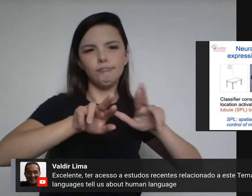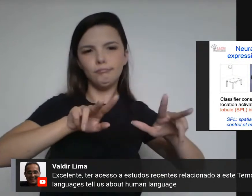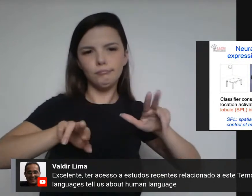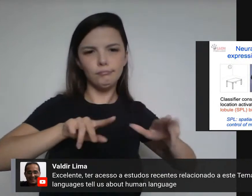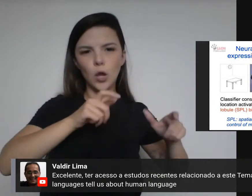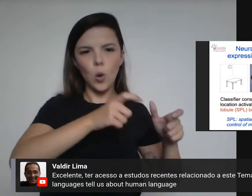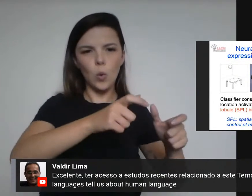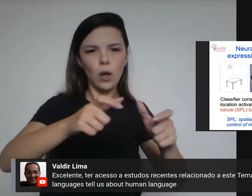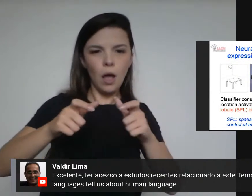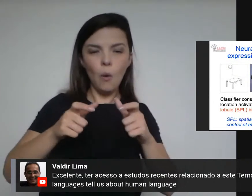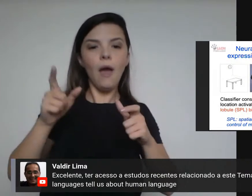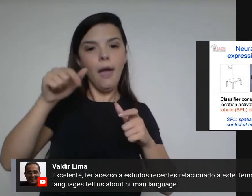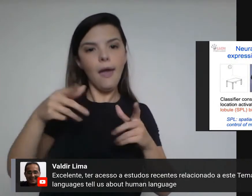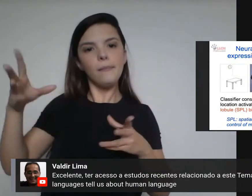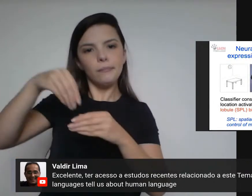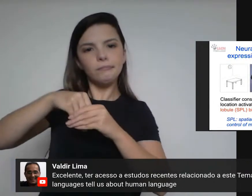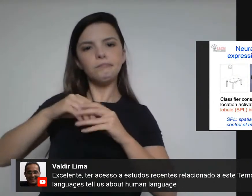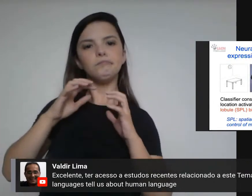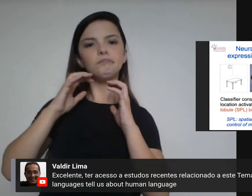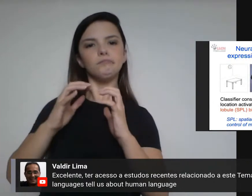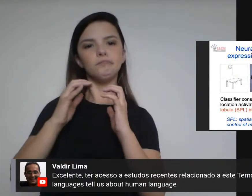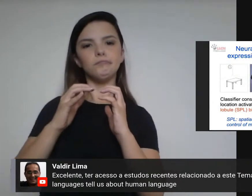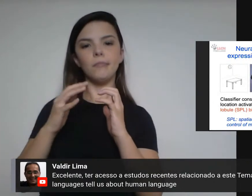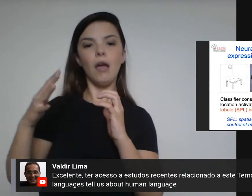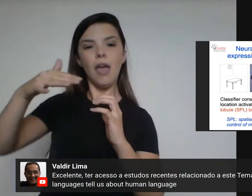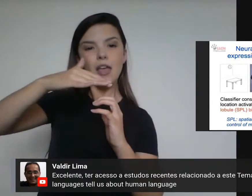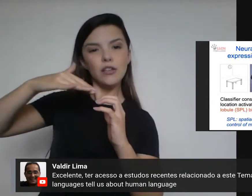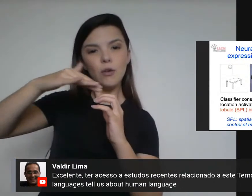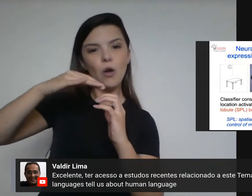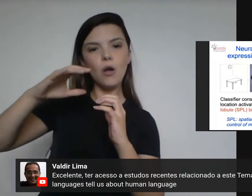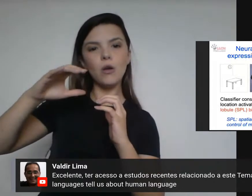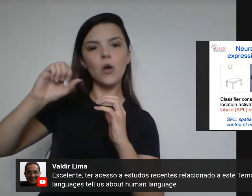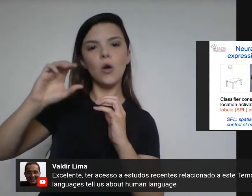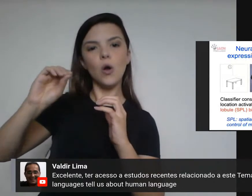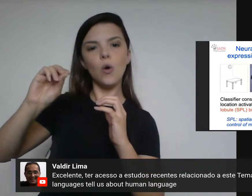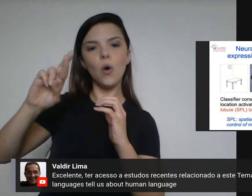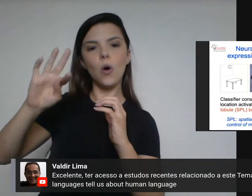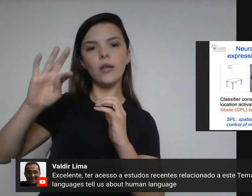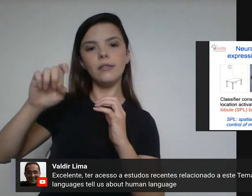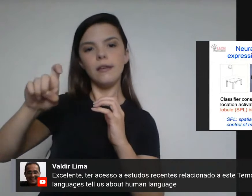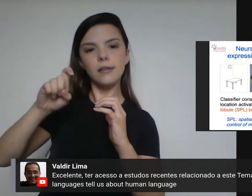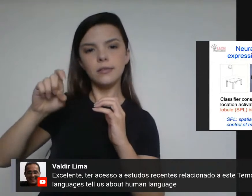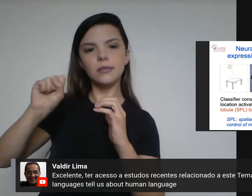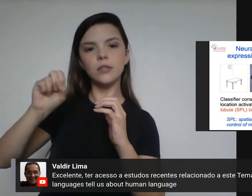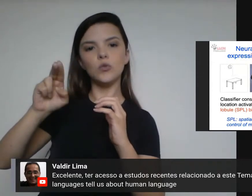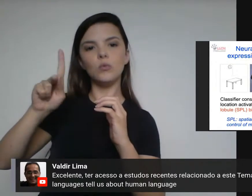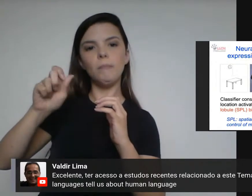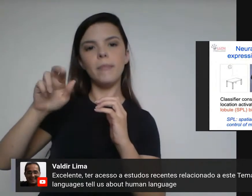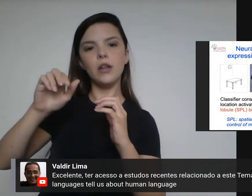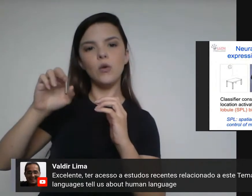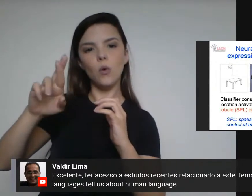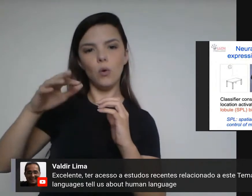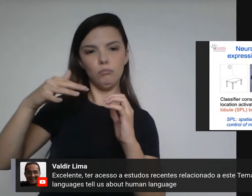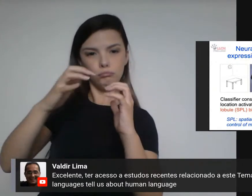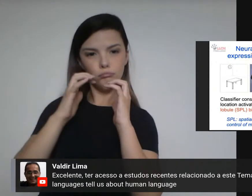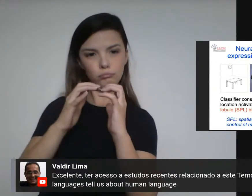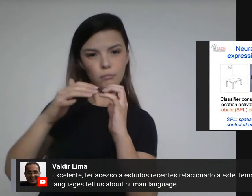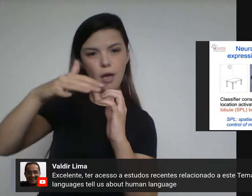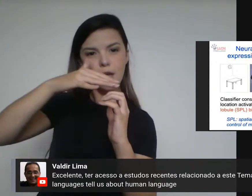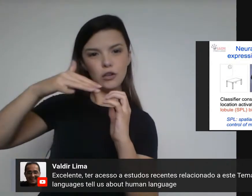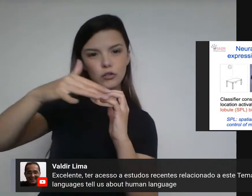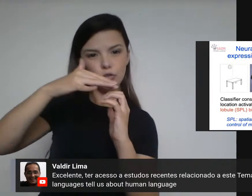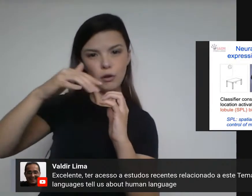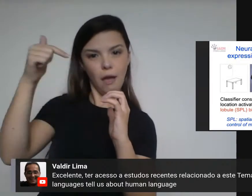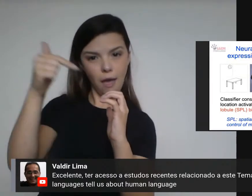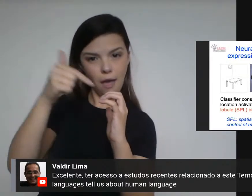parietal cortex, SPL, bilaterally. And this activation engagement of these regions makes sense given what I've